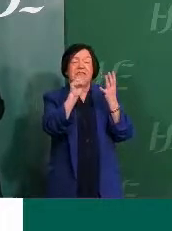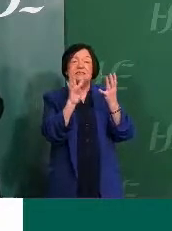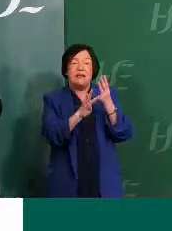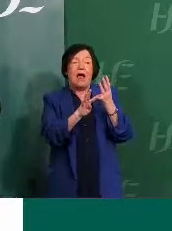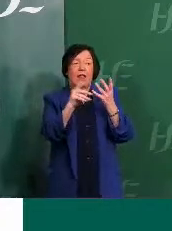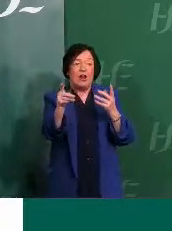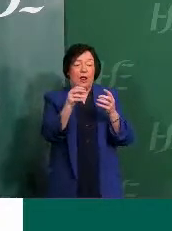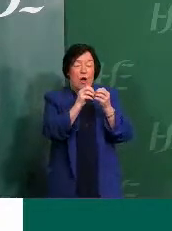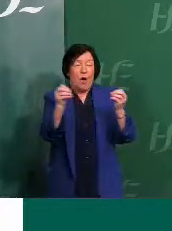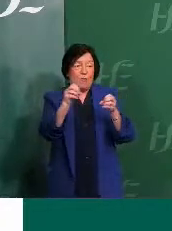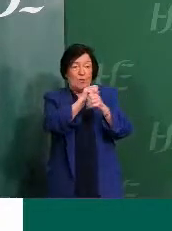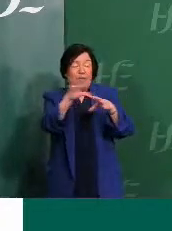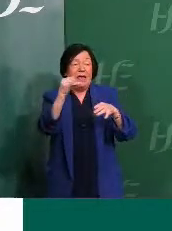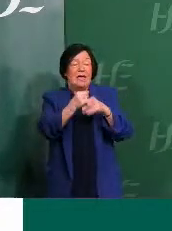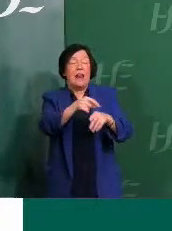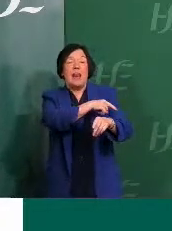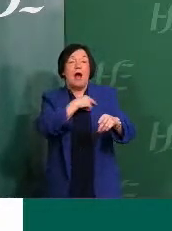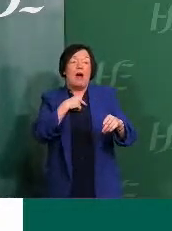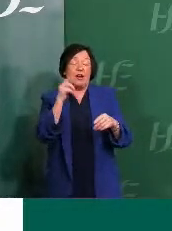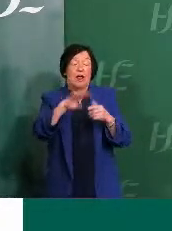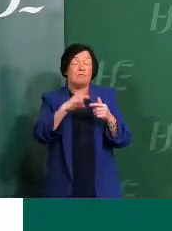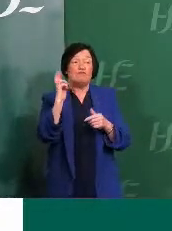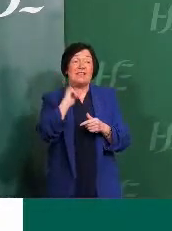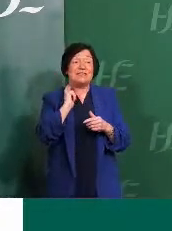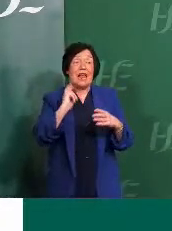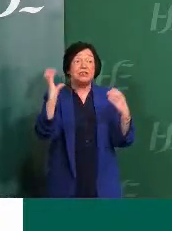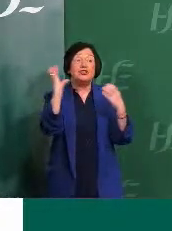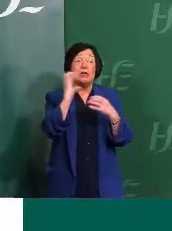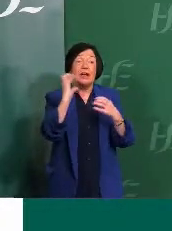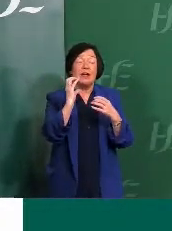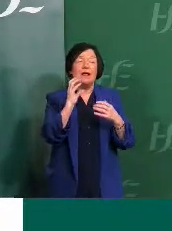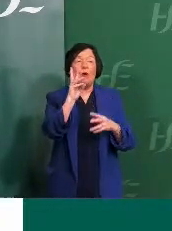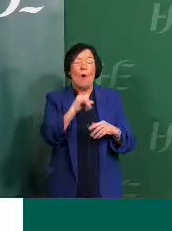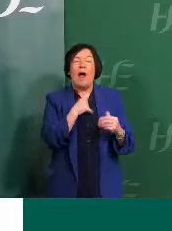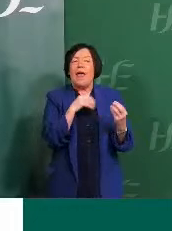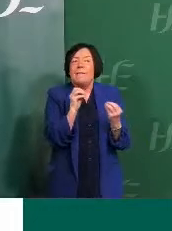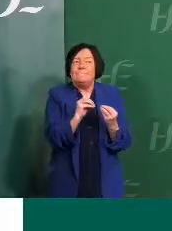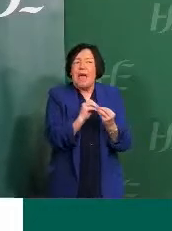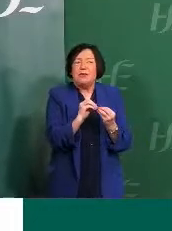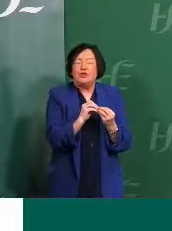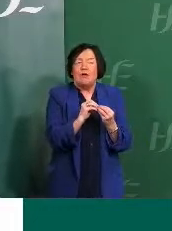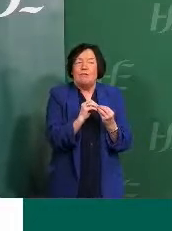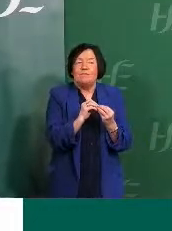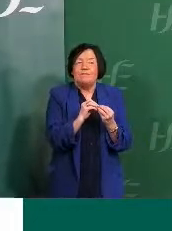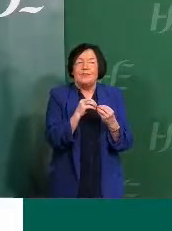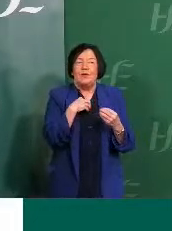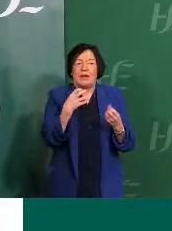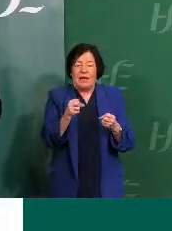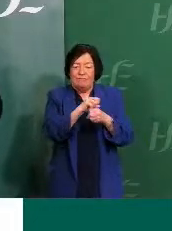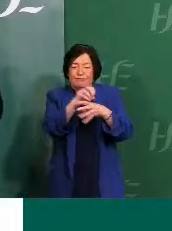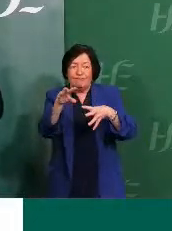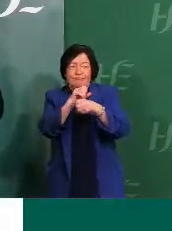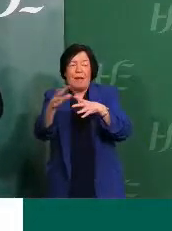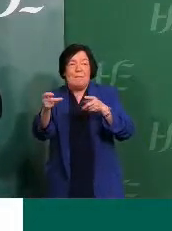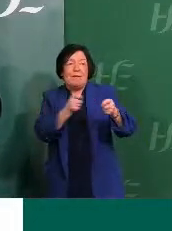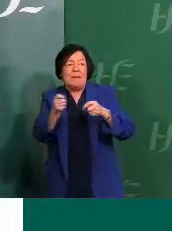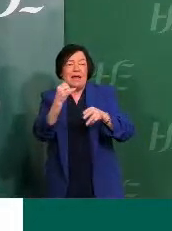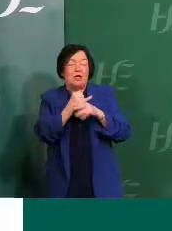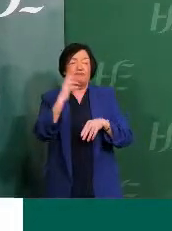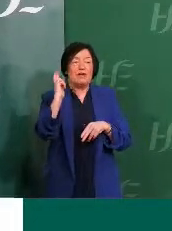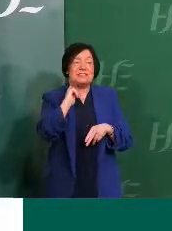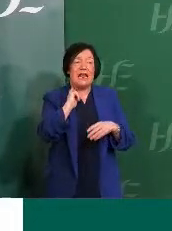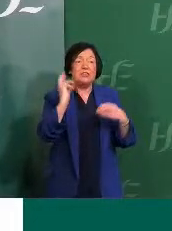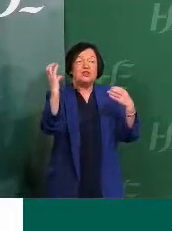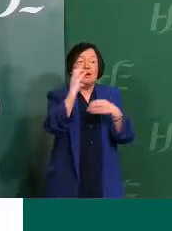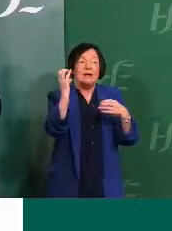open outbreaks in long-term residential care facilities. The reason I'm mentioning this is that we have outbreaks being managed in residential